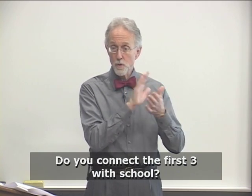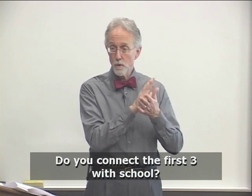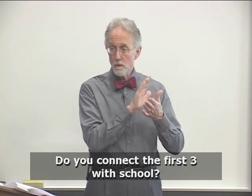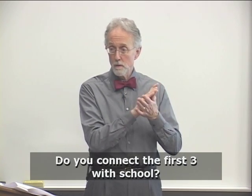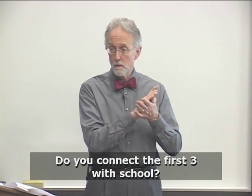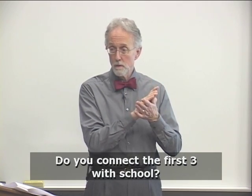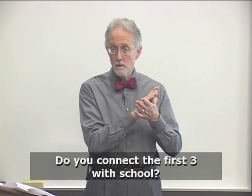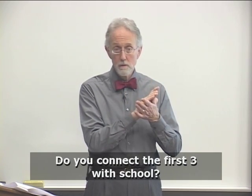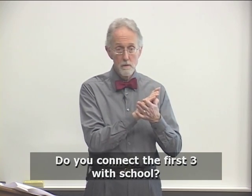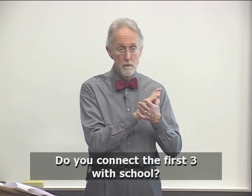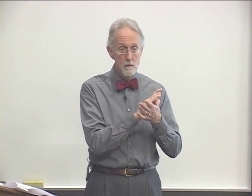school?